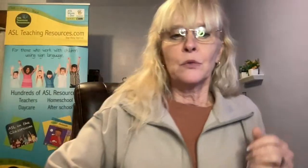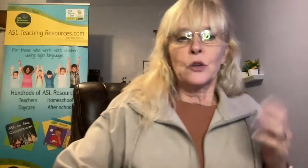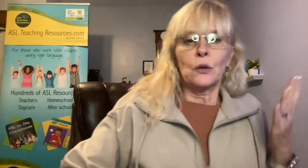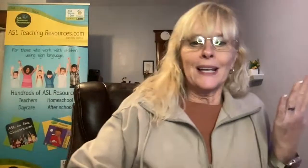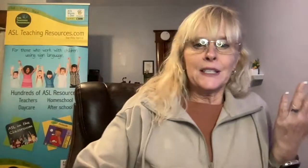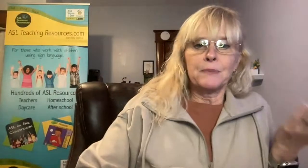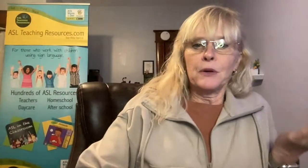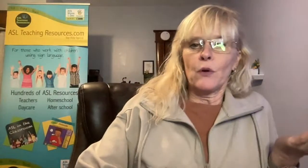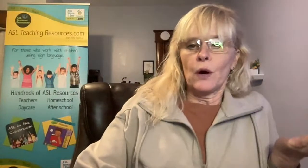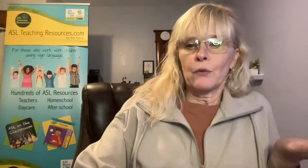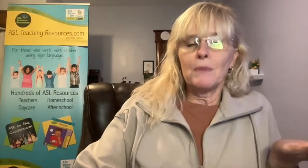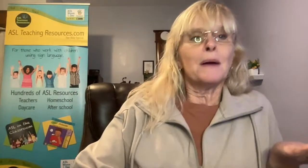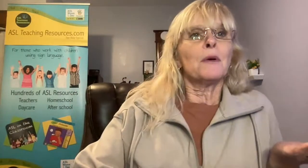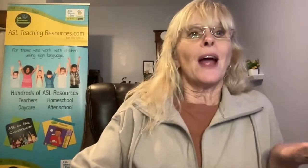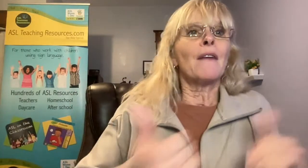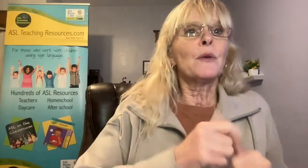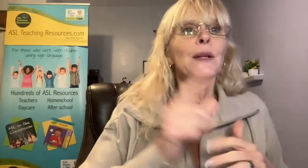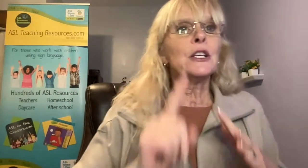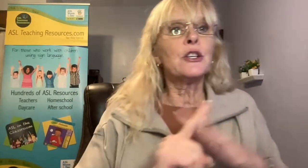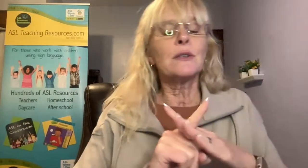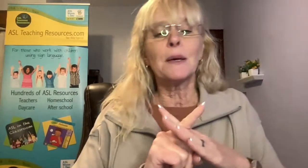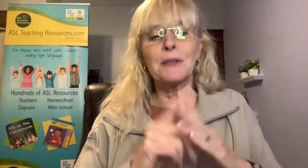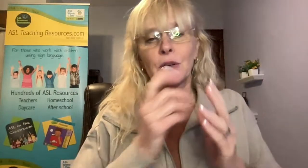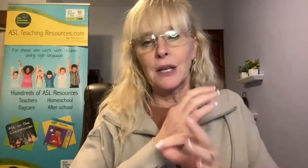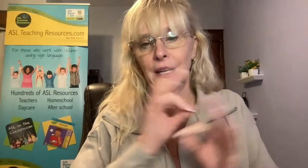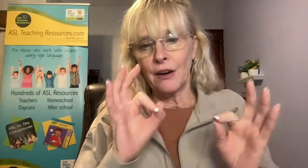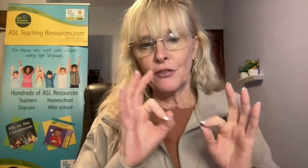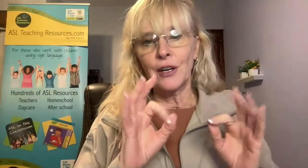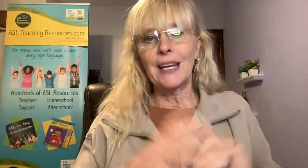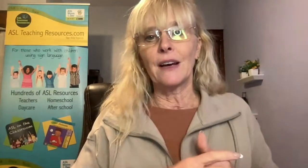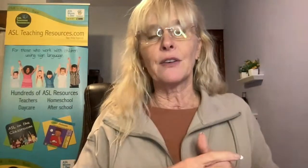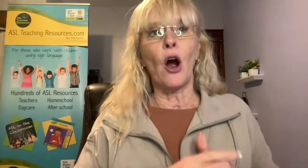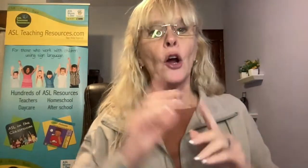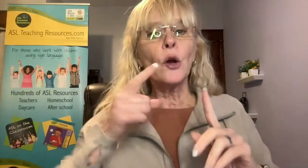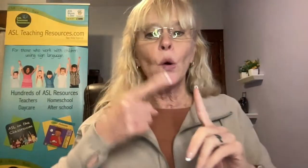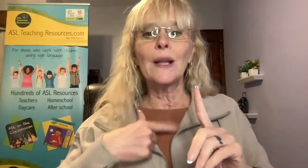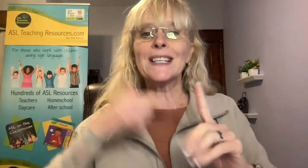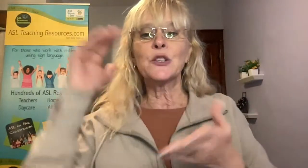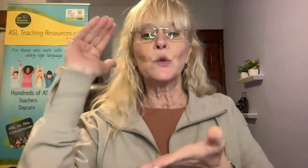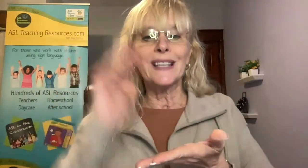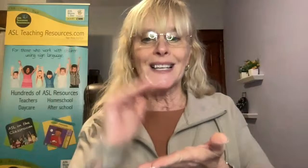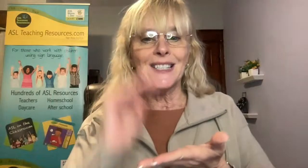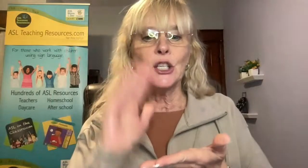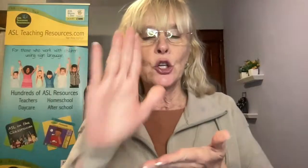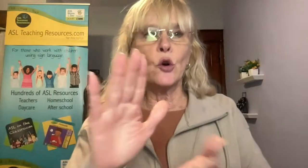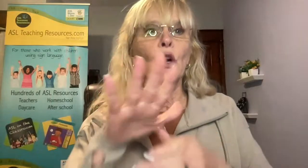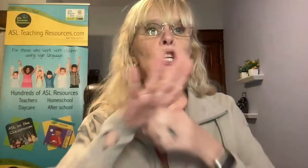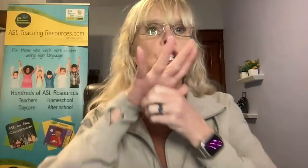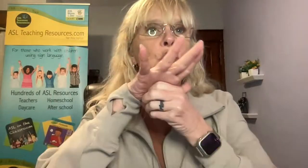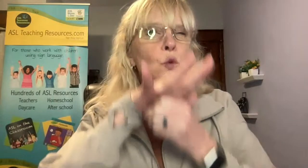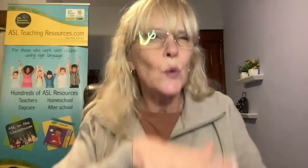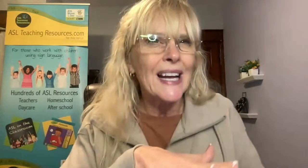So let's move on. Remember, everyone that shows up is going to get a free gift. Our goal is to lessen your